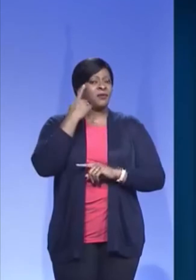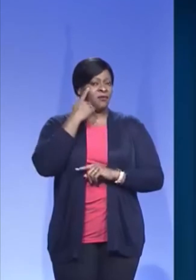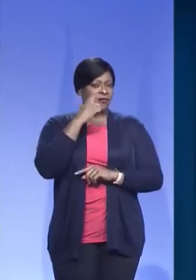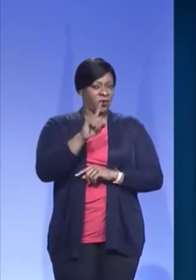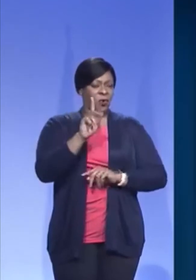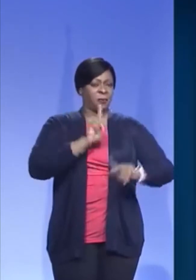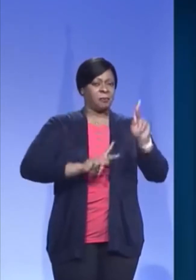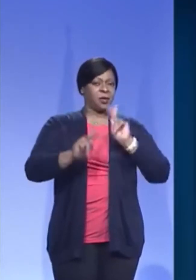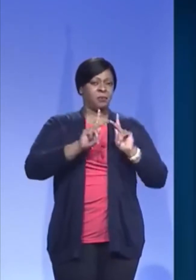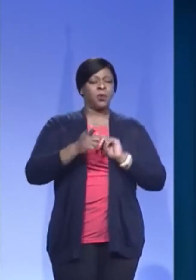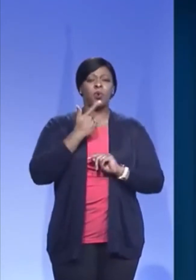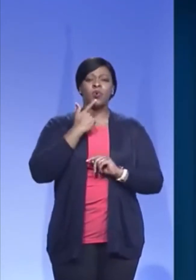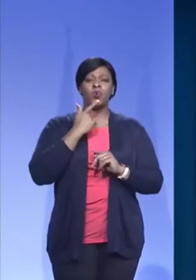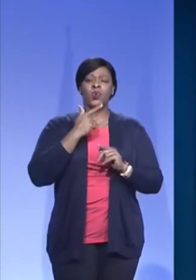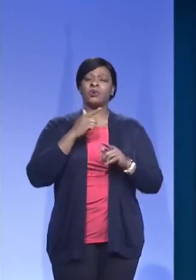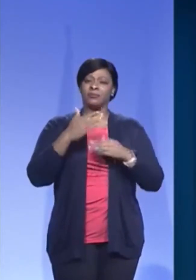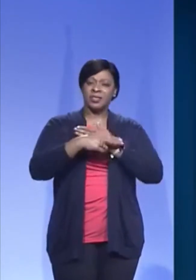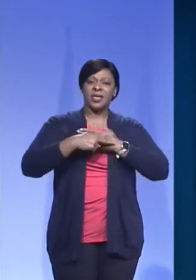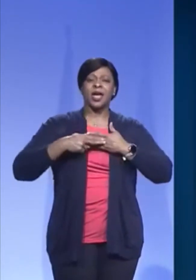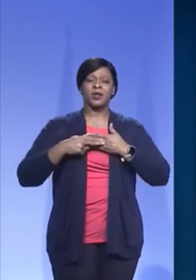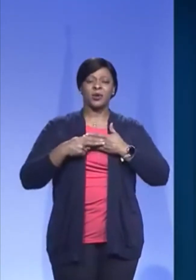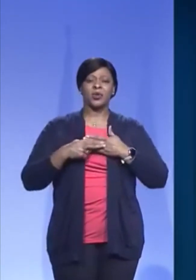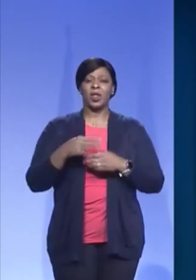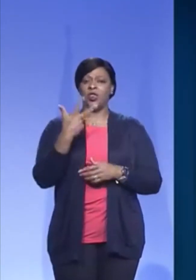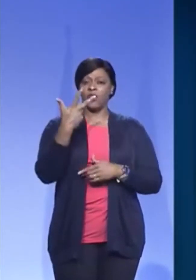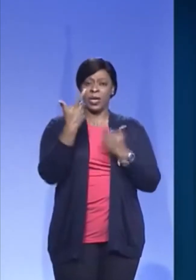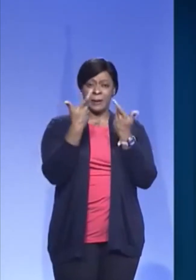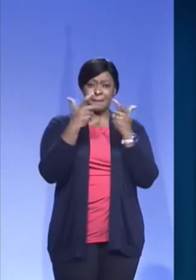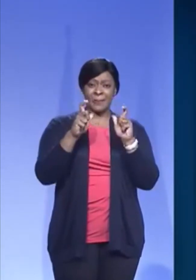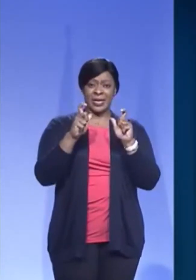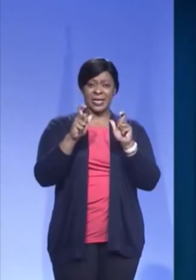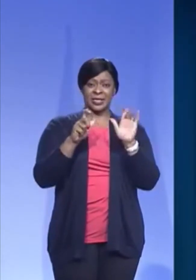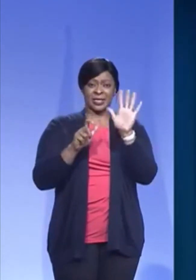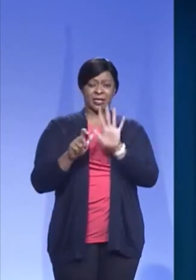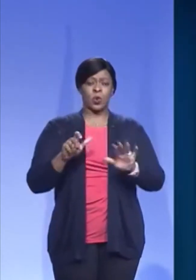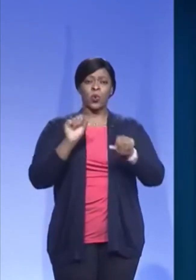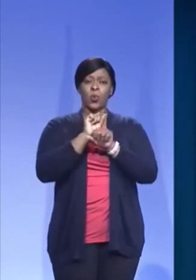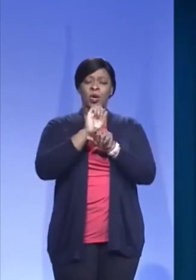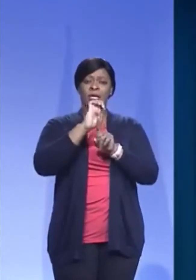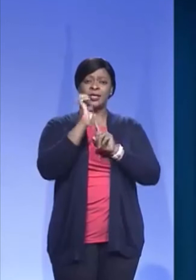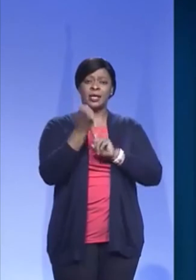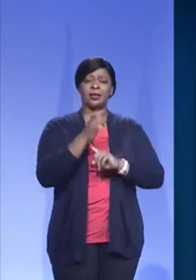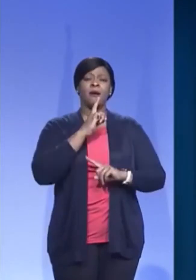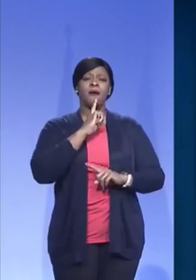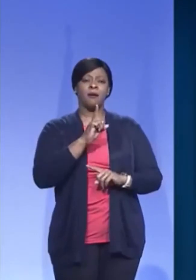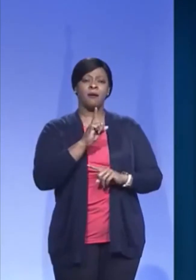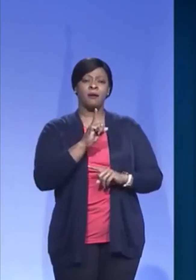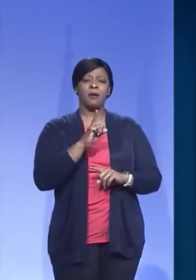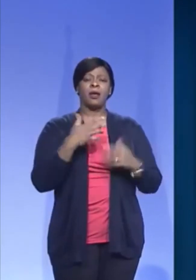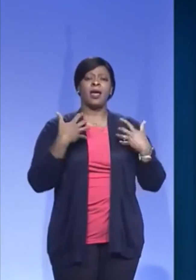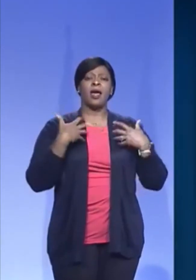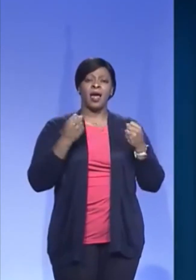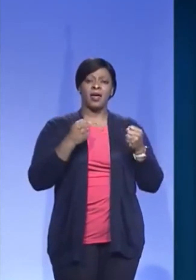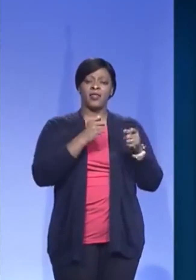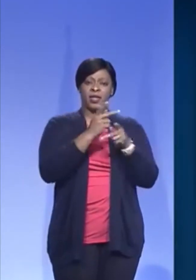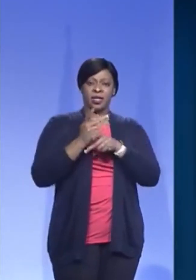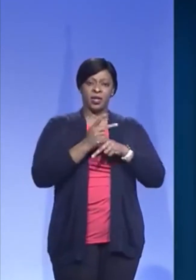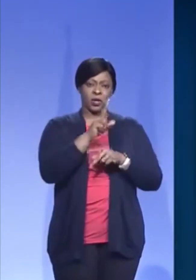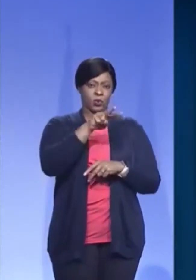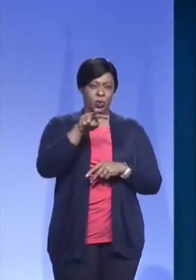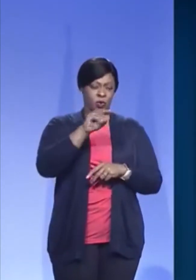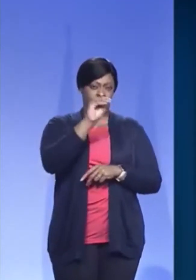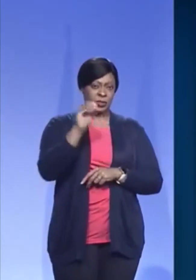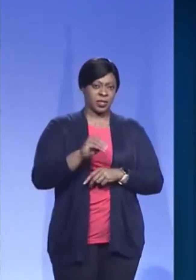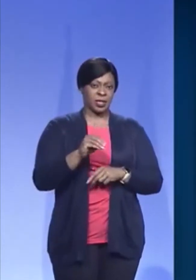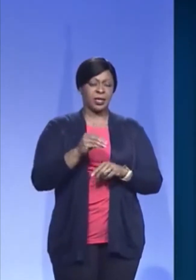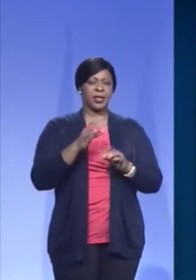been diagnosed, we see that the 3 biggest single work settings are healthcare settings. 22% of